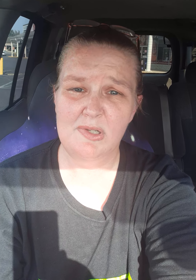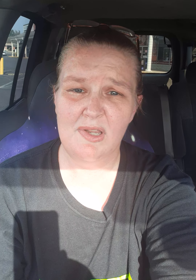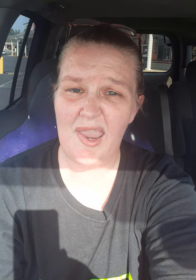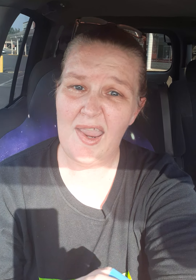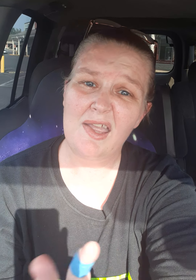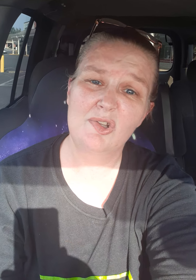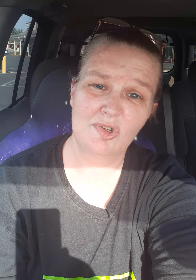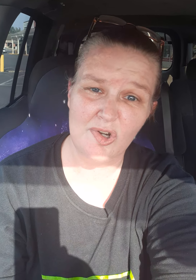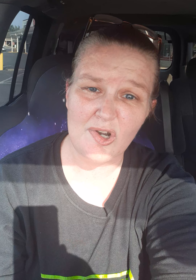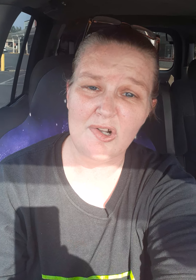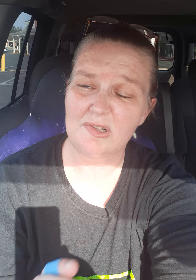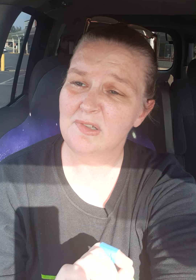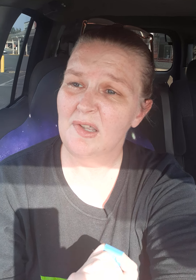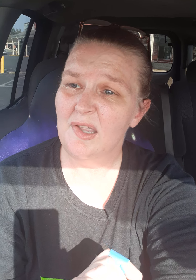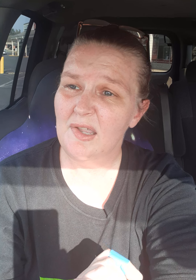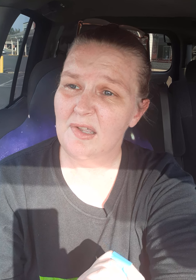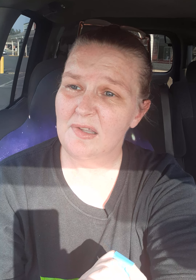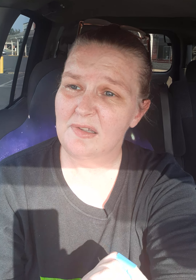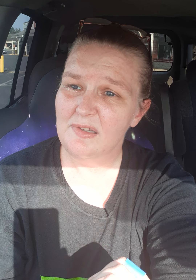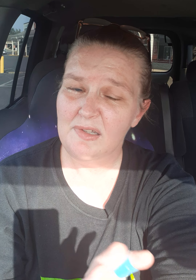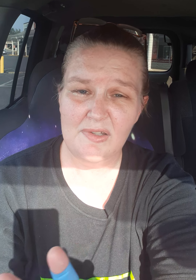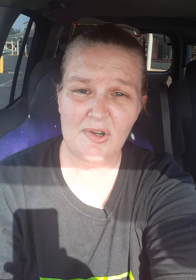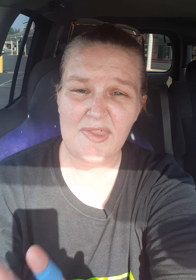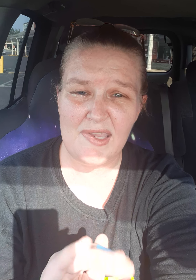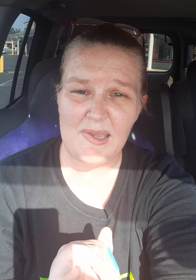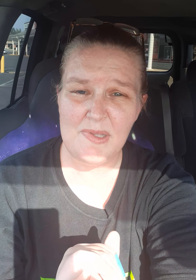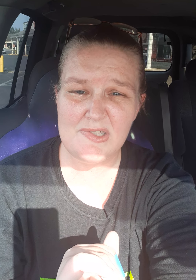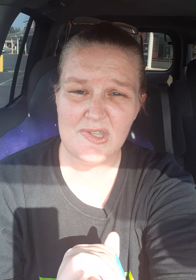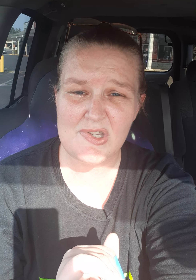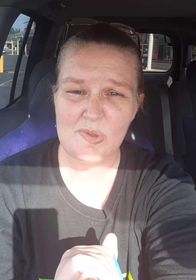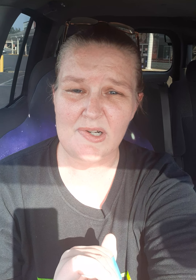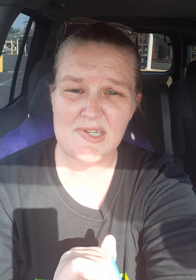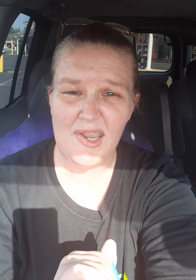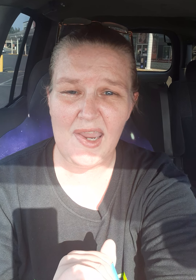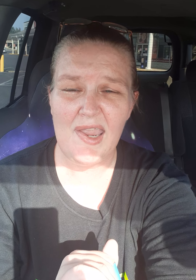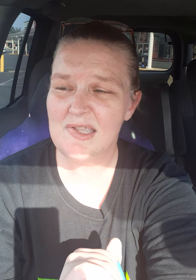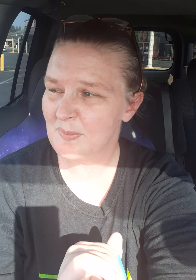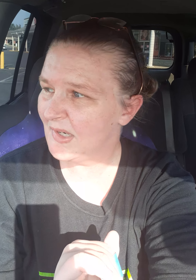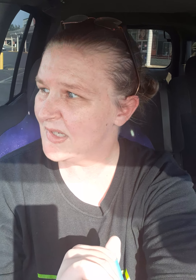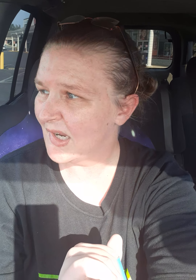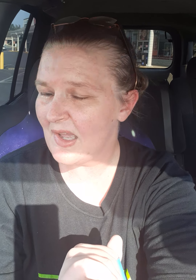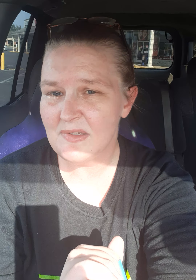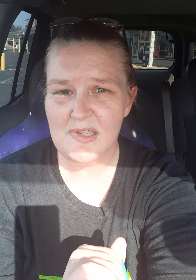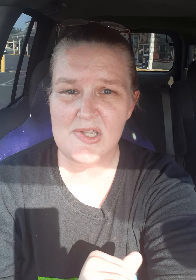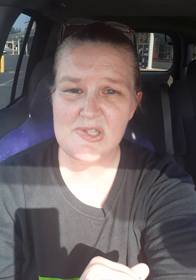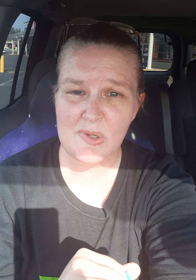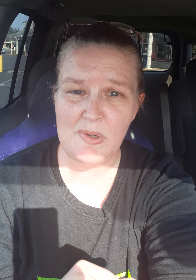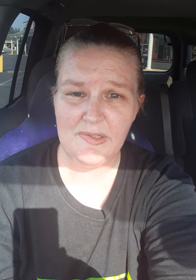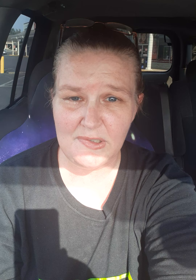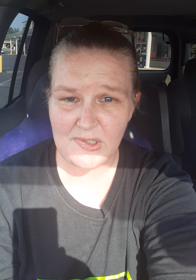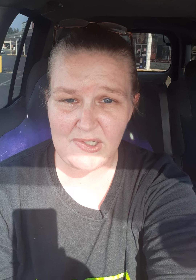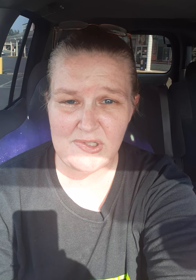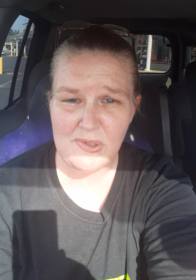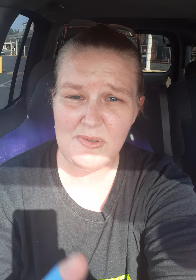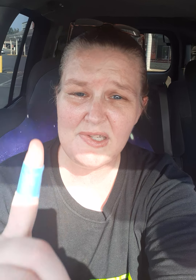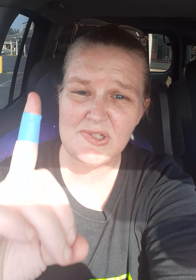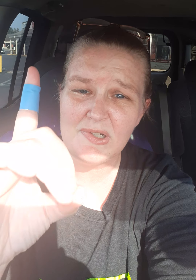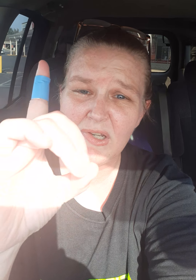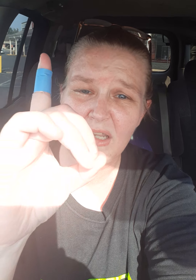and girl, you know, that came into the store today has been a dickhead. So, what you're going to do is you're going to